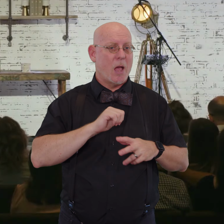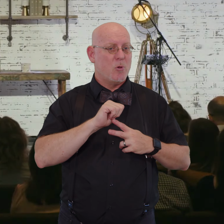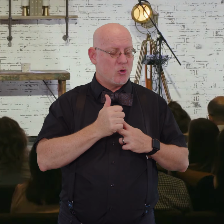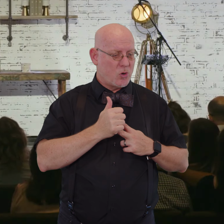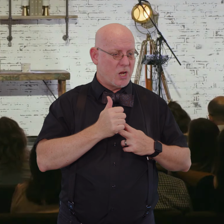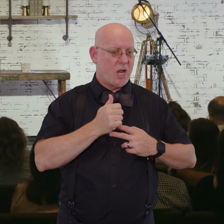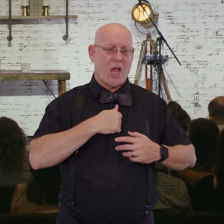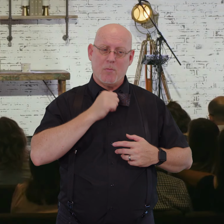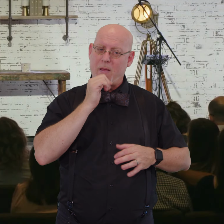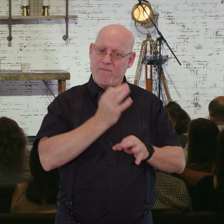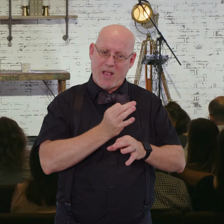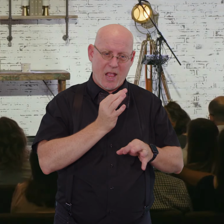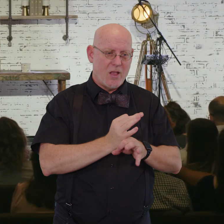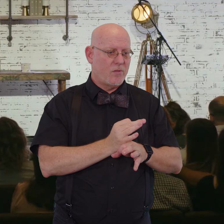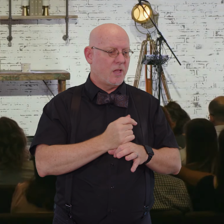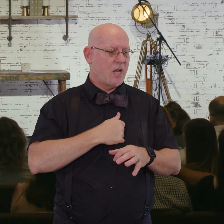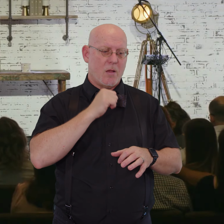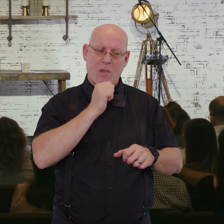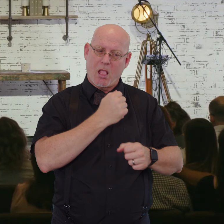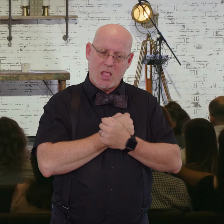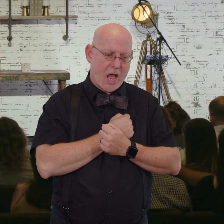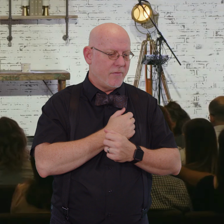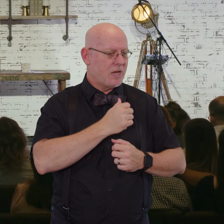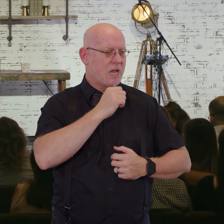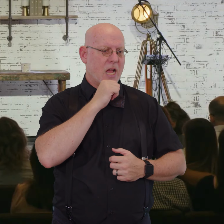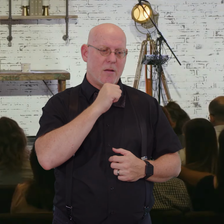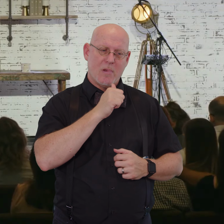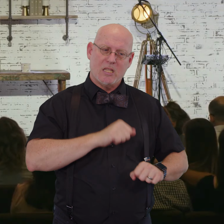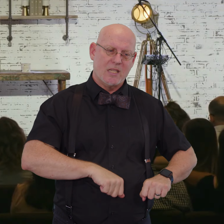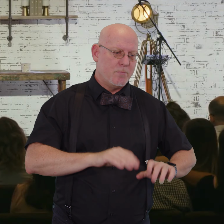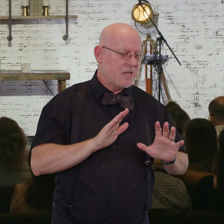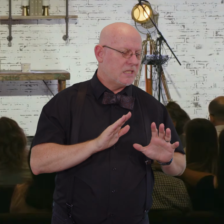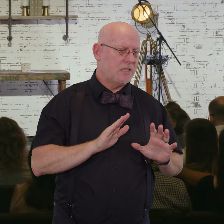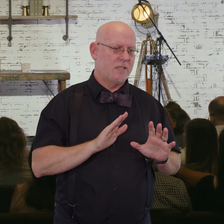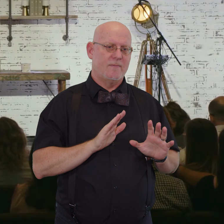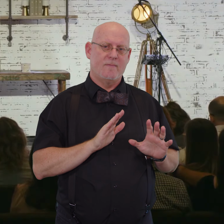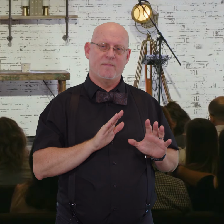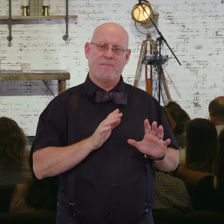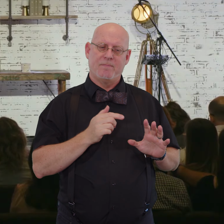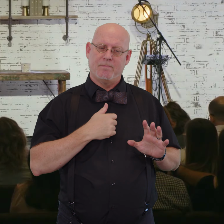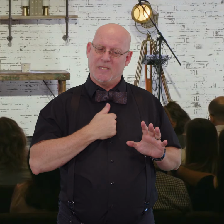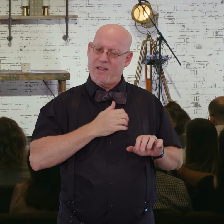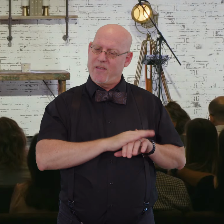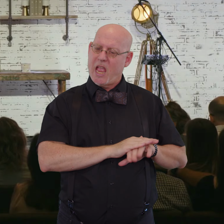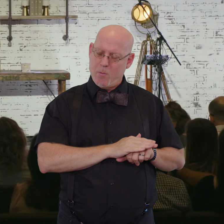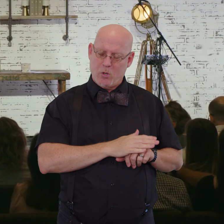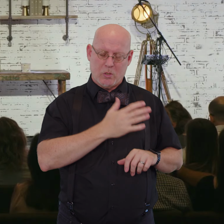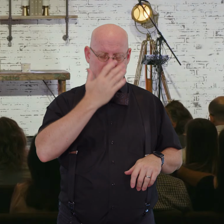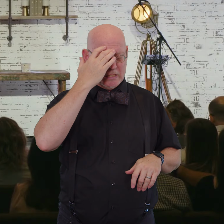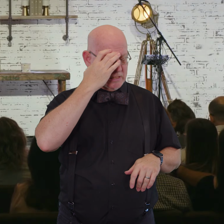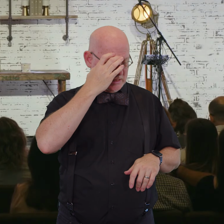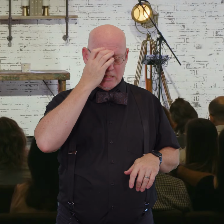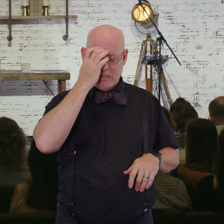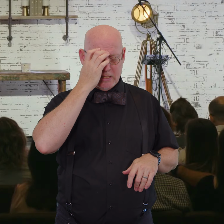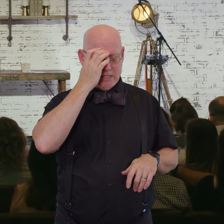I am the adulteress I have been unfaithful I have been unloving I have been unsubmissive I have been a hypocrite